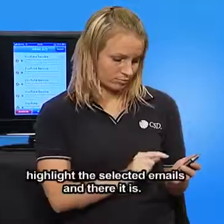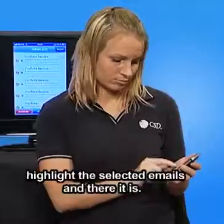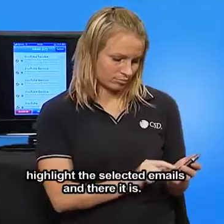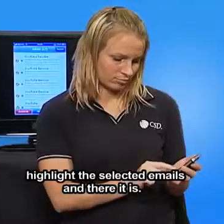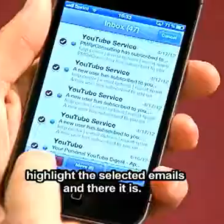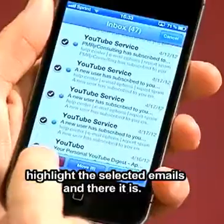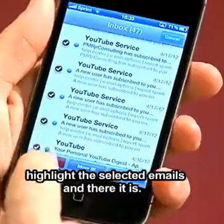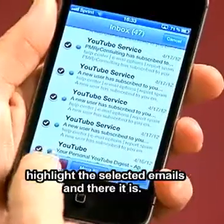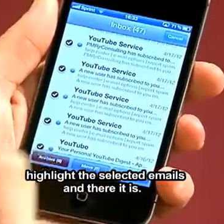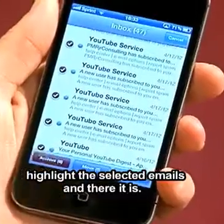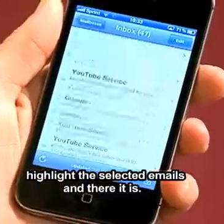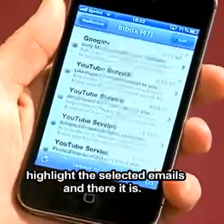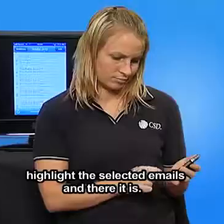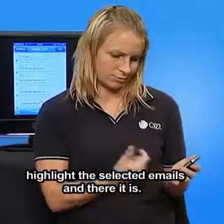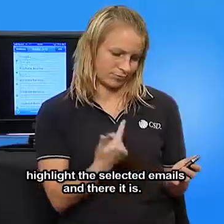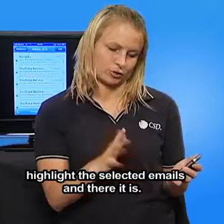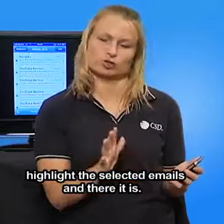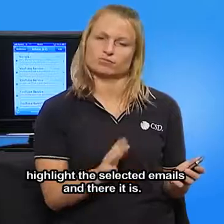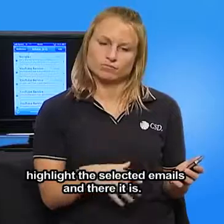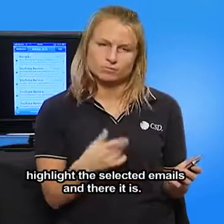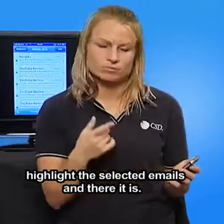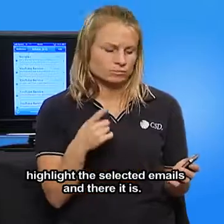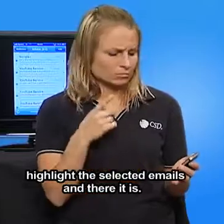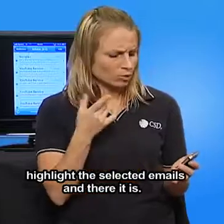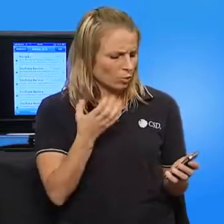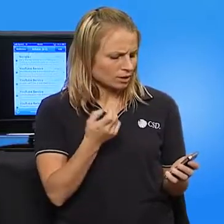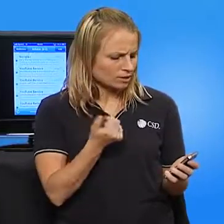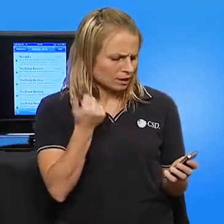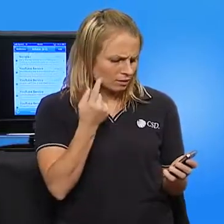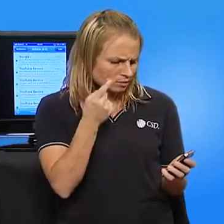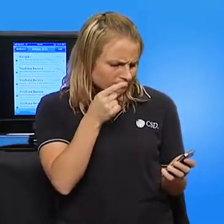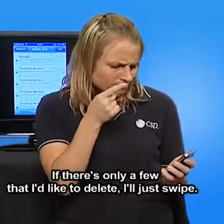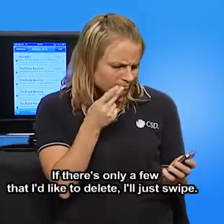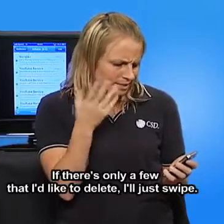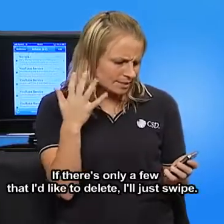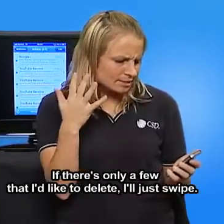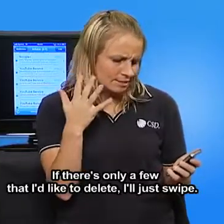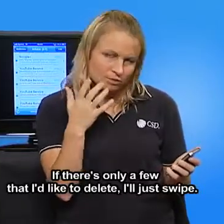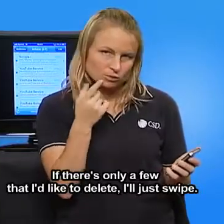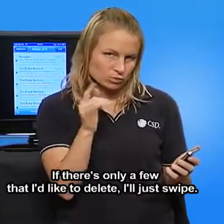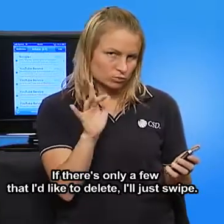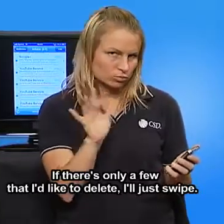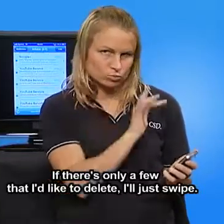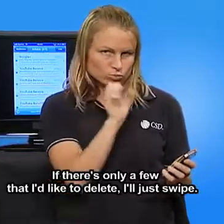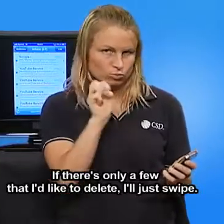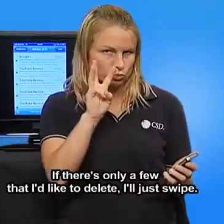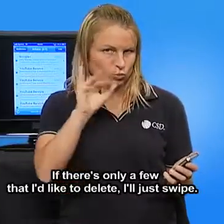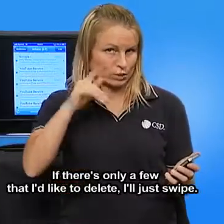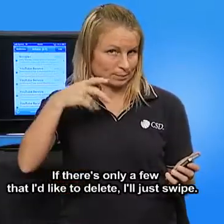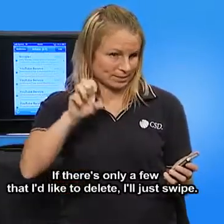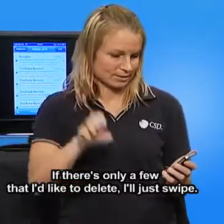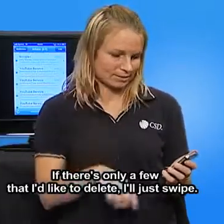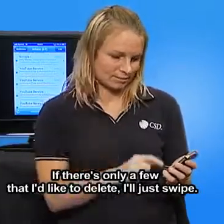highlight the selected emails, and there it is. If there's only a few that I'd like to delete, I'll just